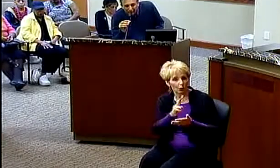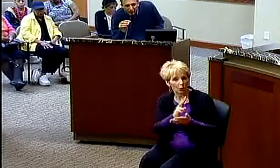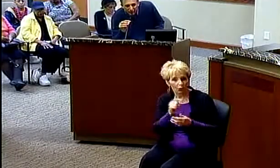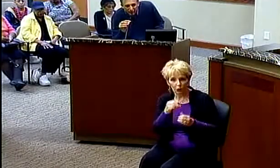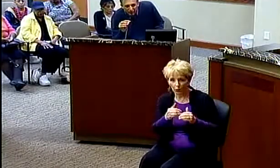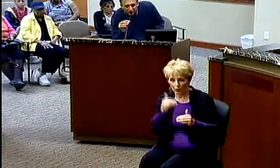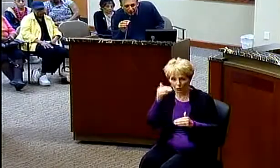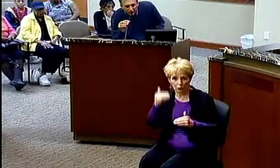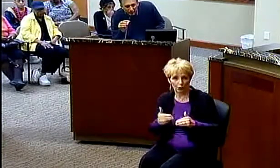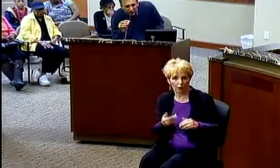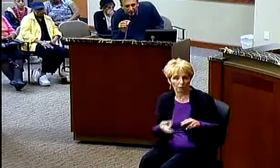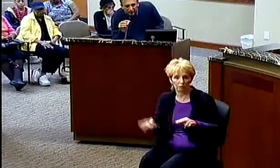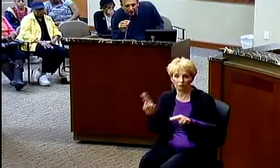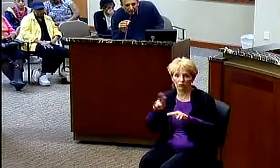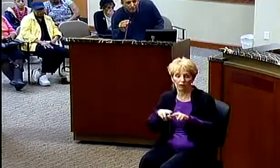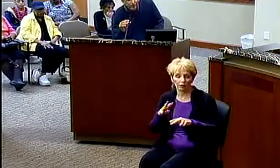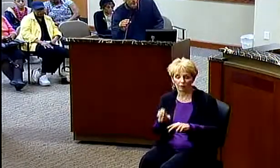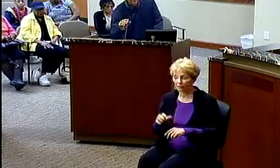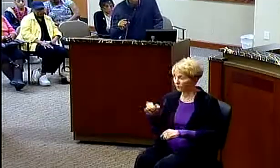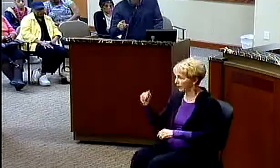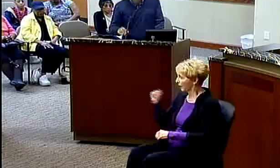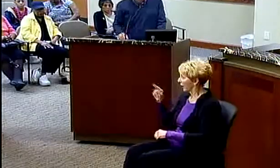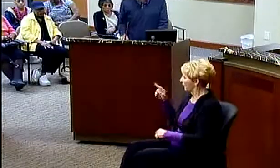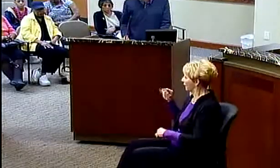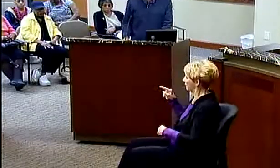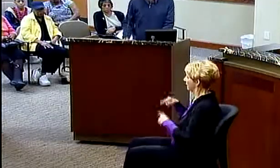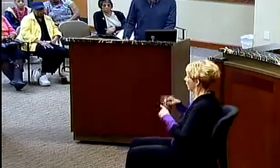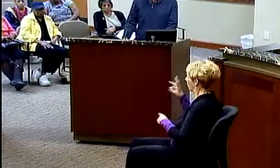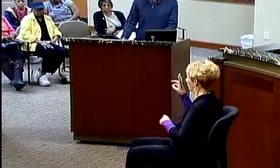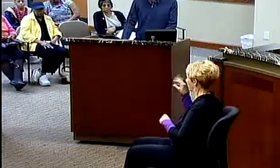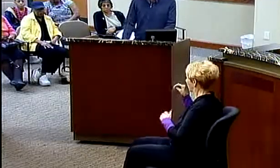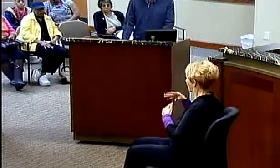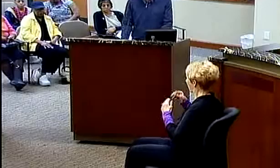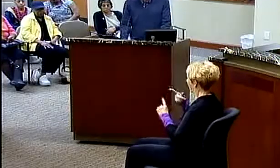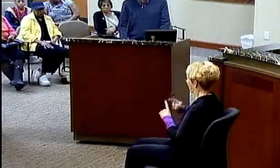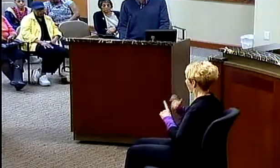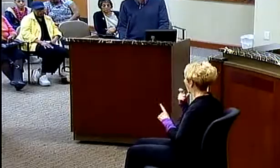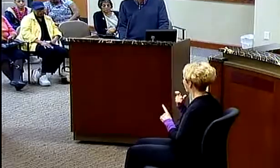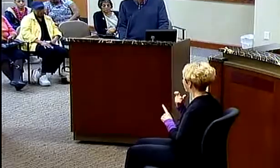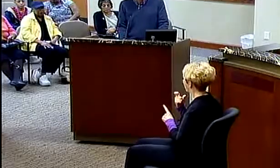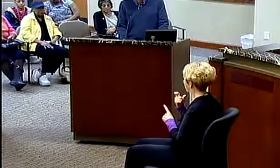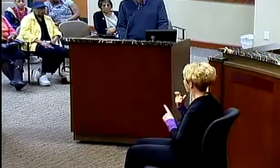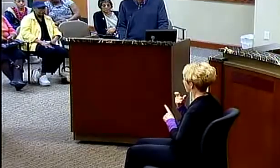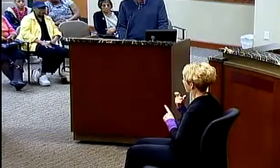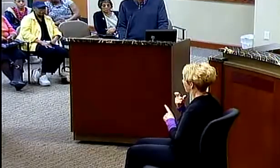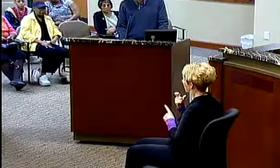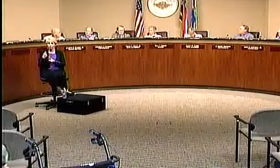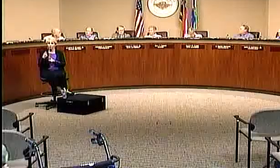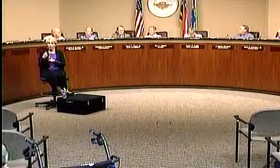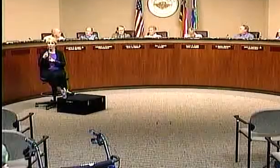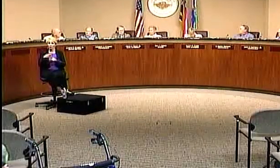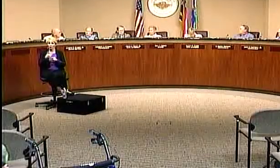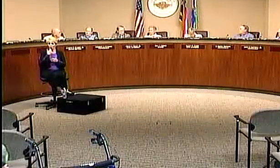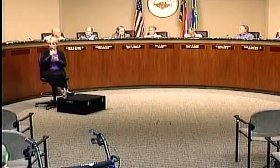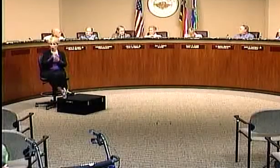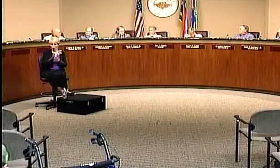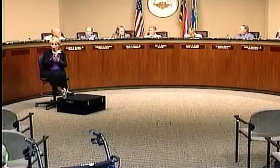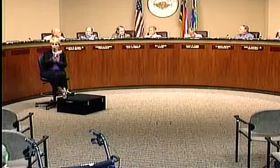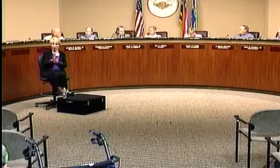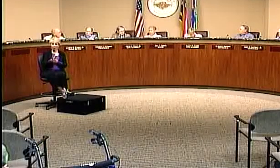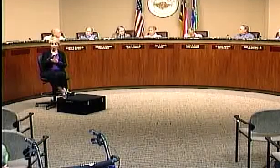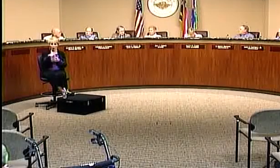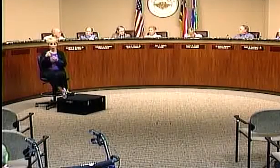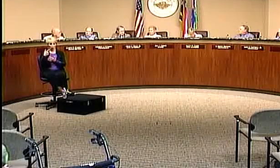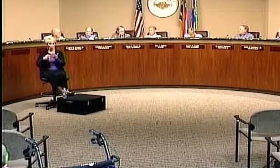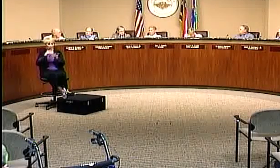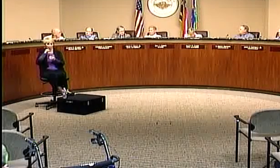extreme. We went $60 from the good credit to what